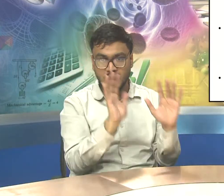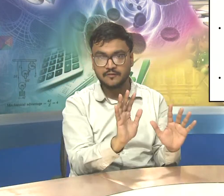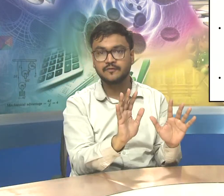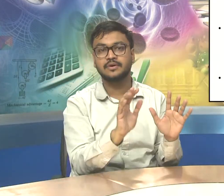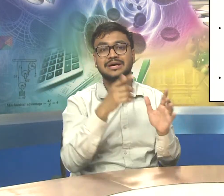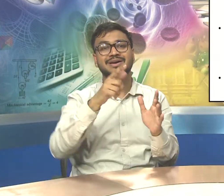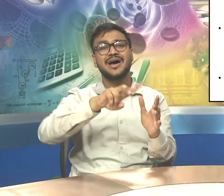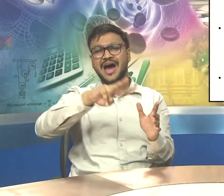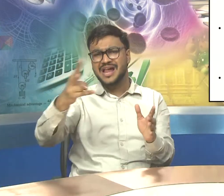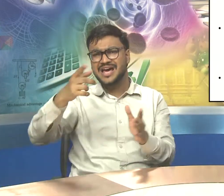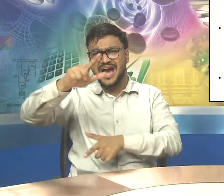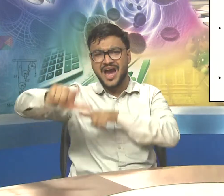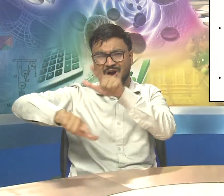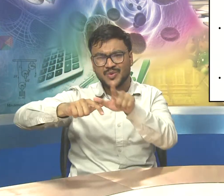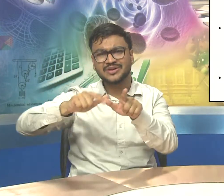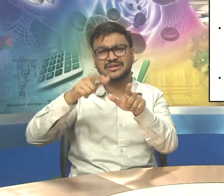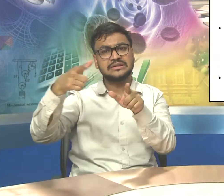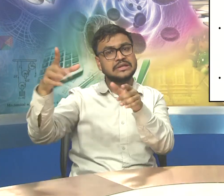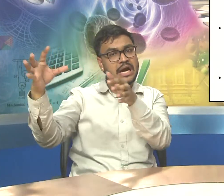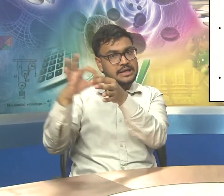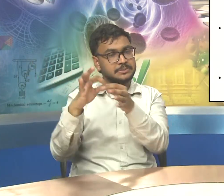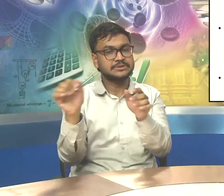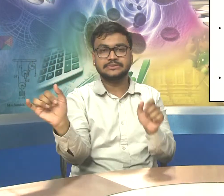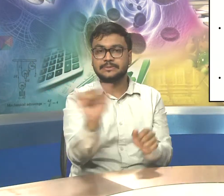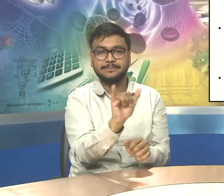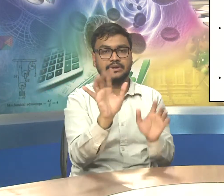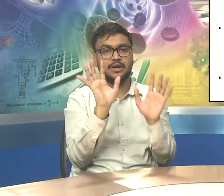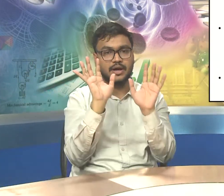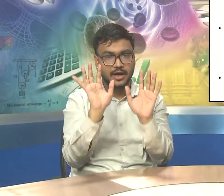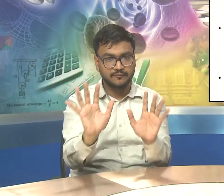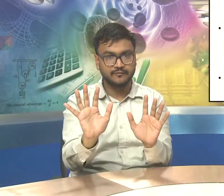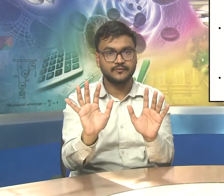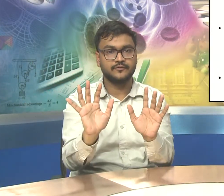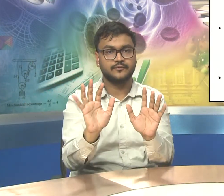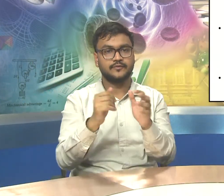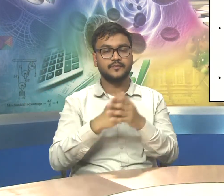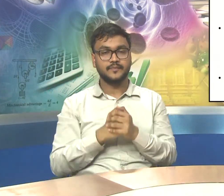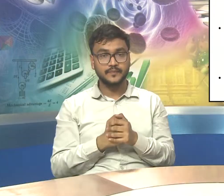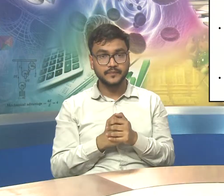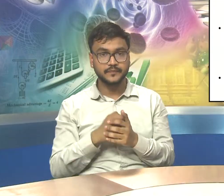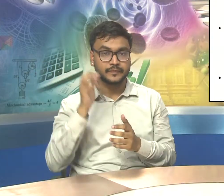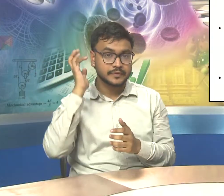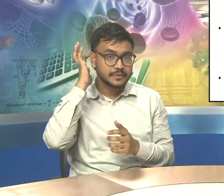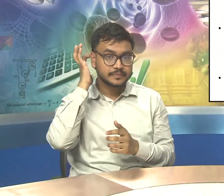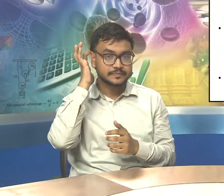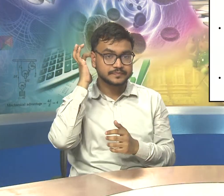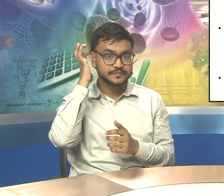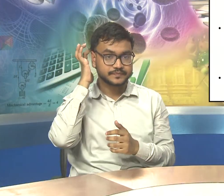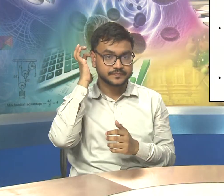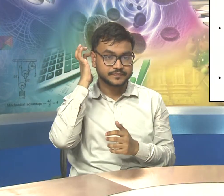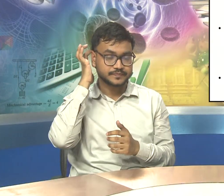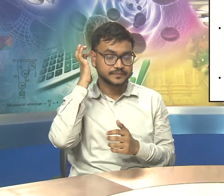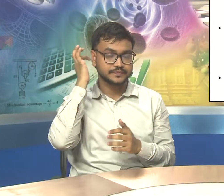The language is put together by assembling elements at different levels.